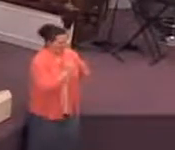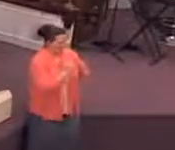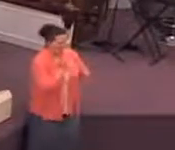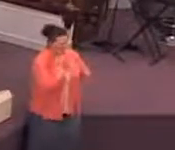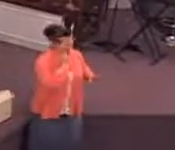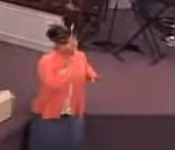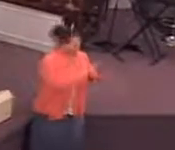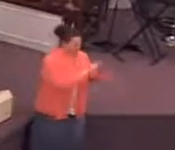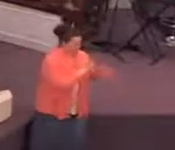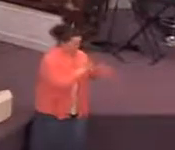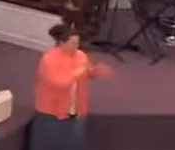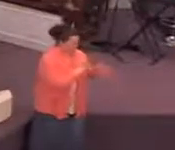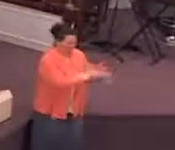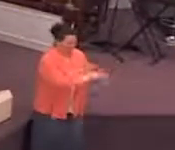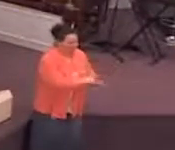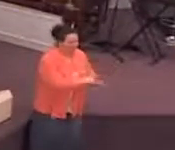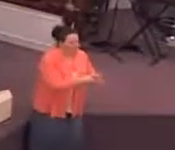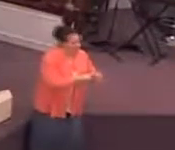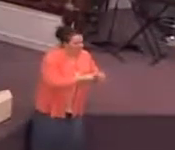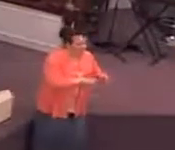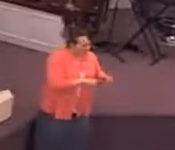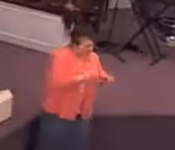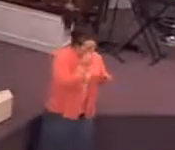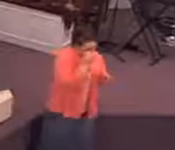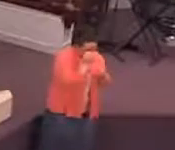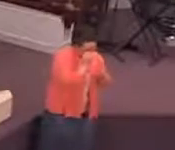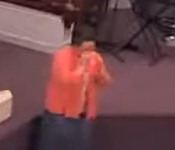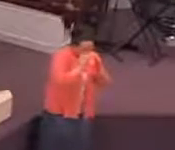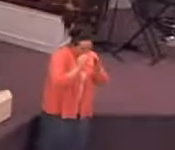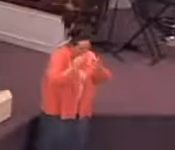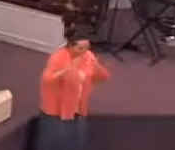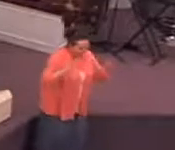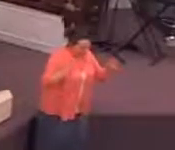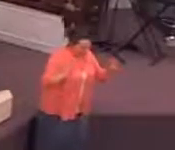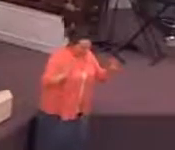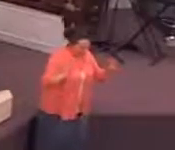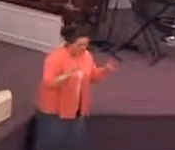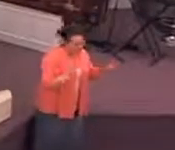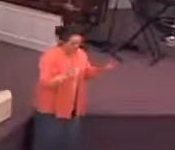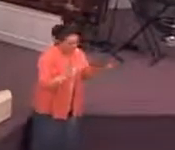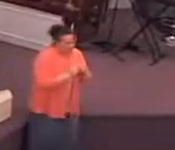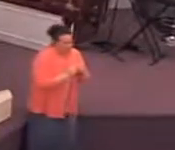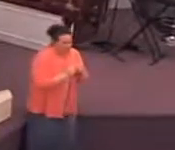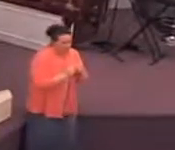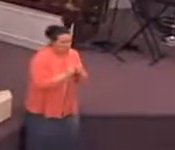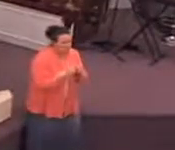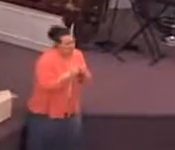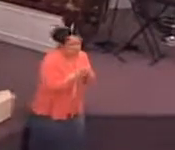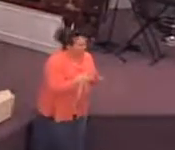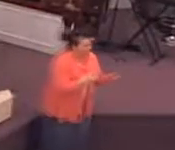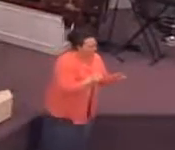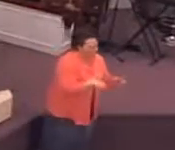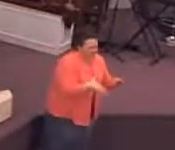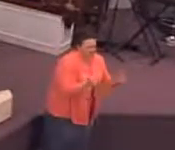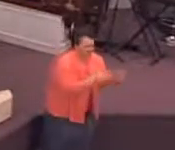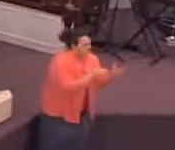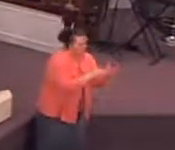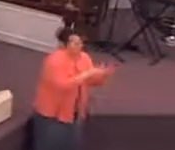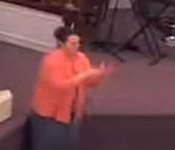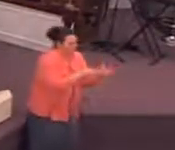imagine that being magnified 100 times, 1,000 times, or 10,000 times, or 1,000,000 times?